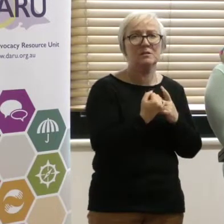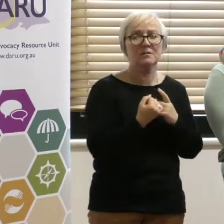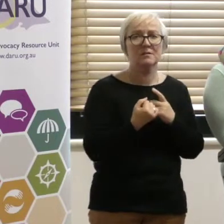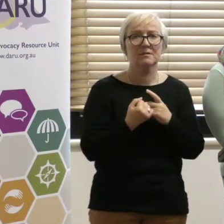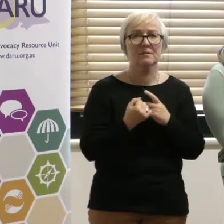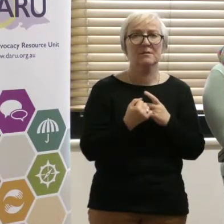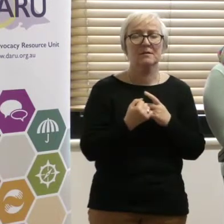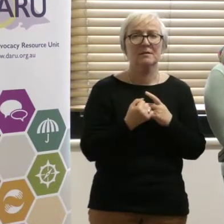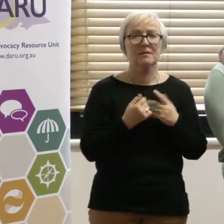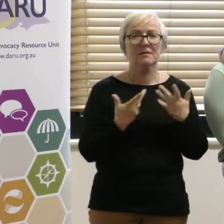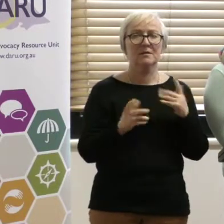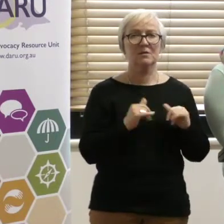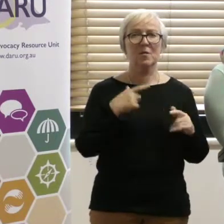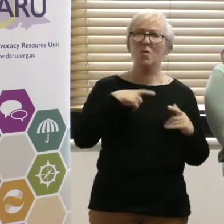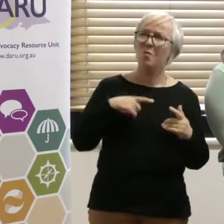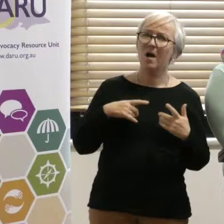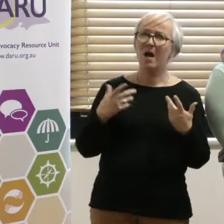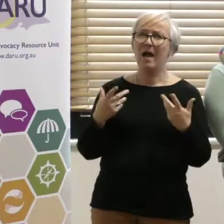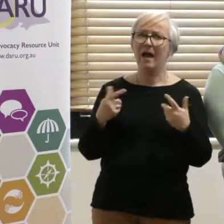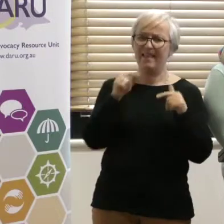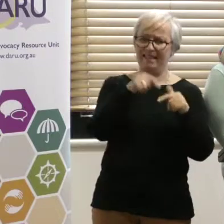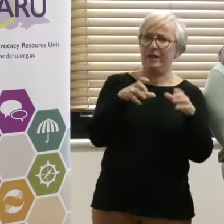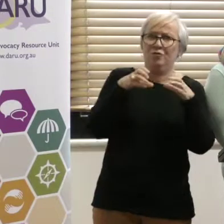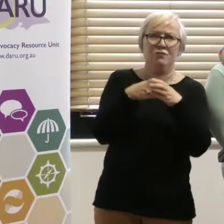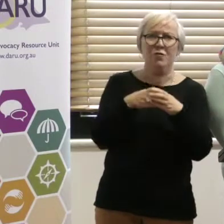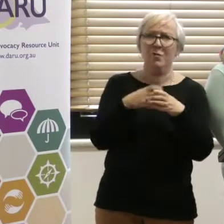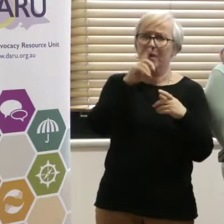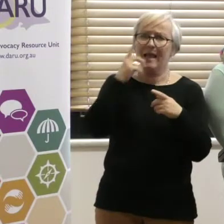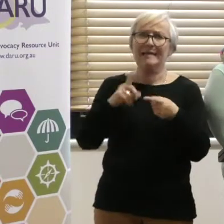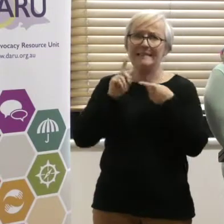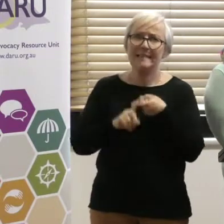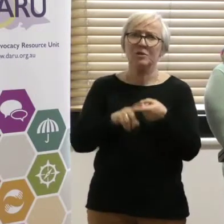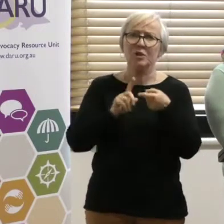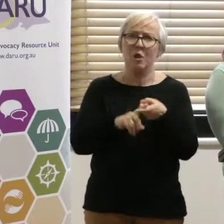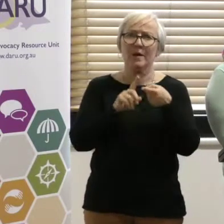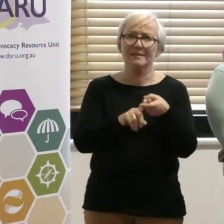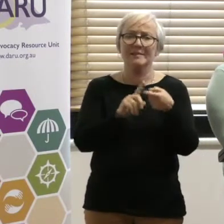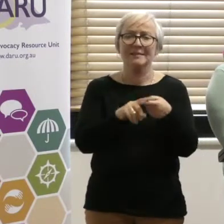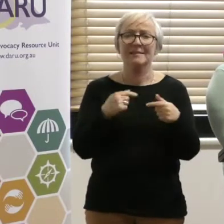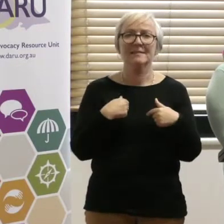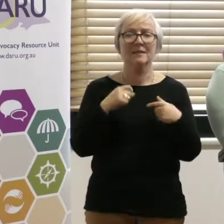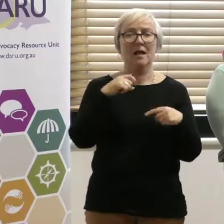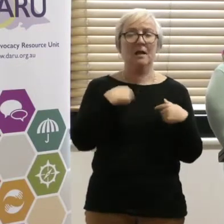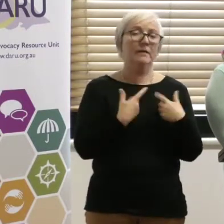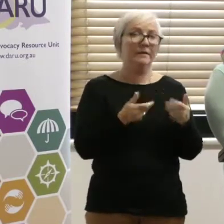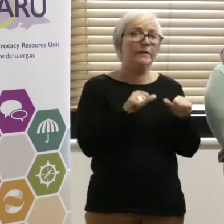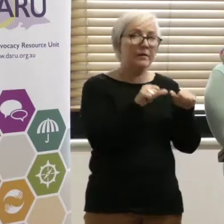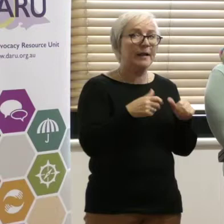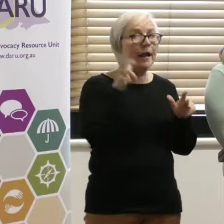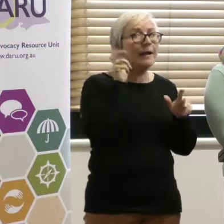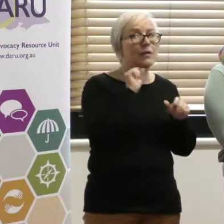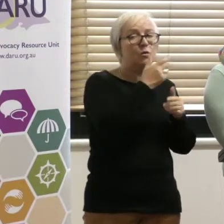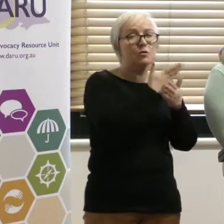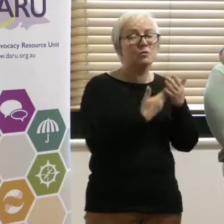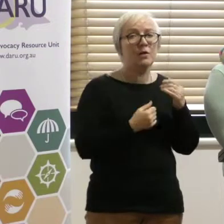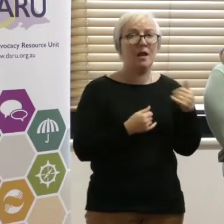progressed in well, relation to this group? Because we can't keep going down this road. We're in 2018. I'll take it back to the office and certainly I